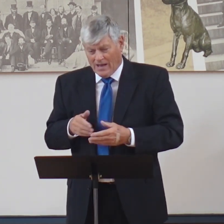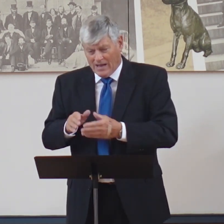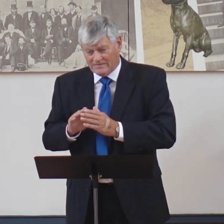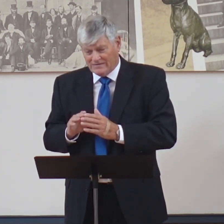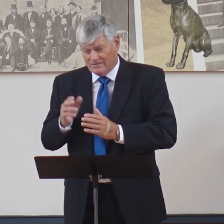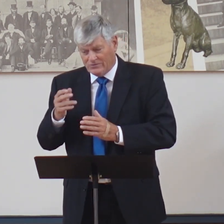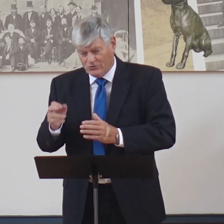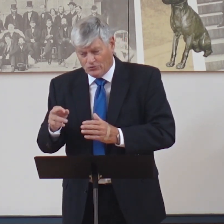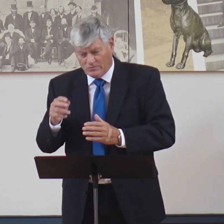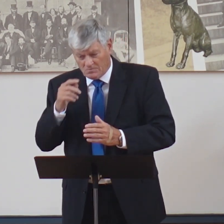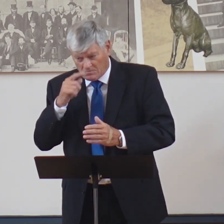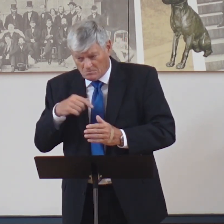"That's great."